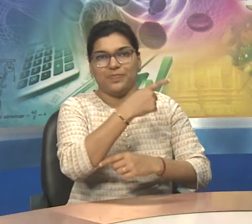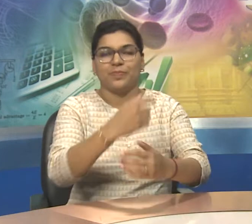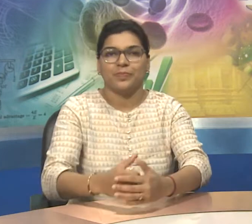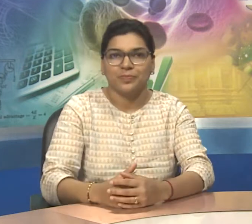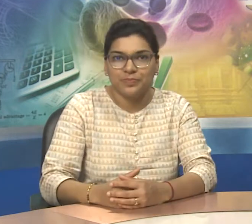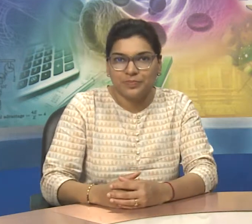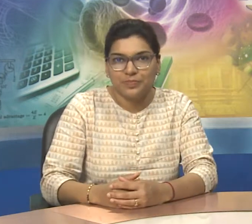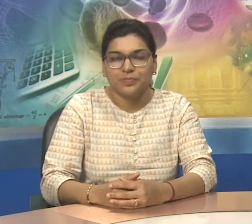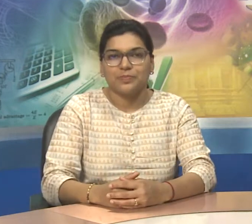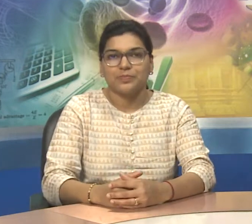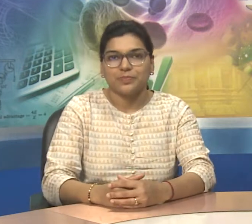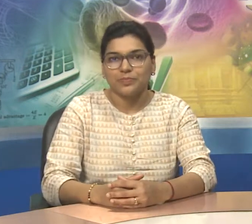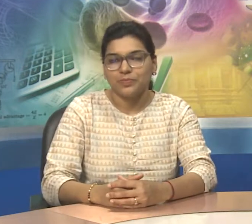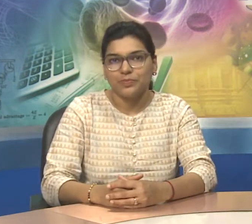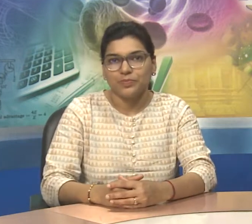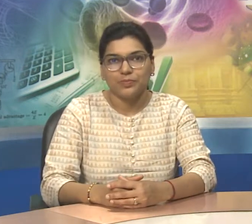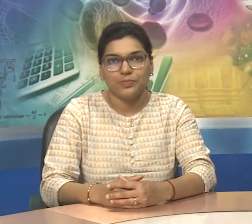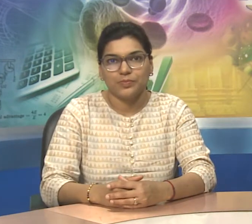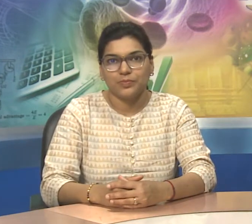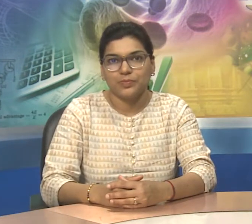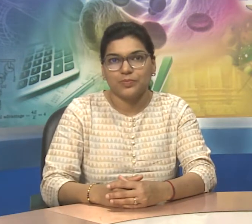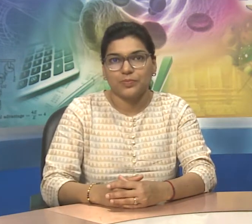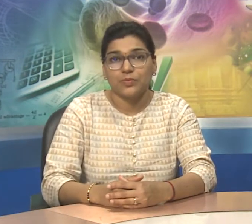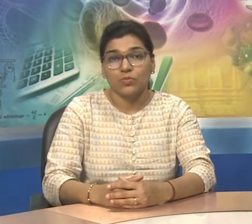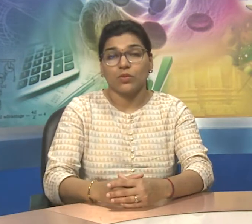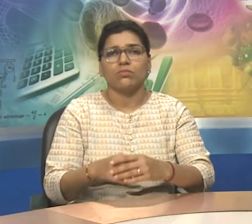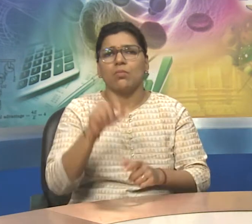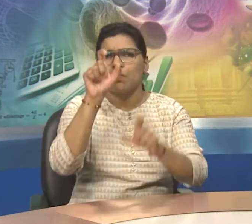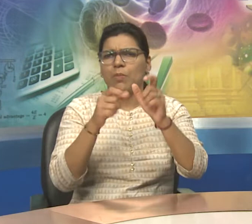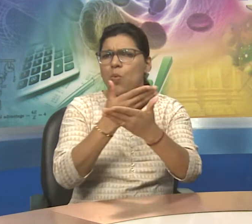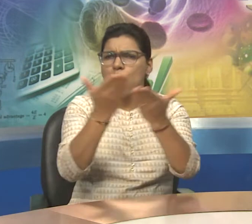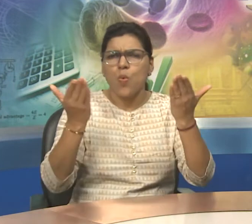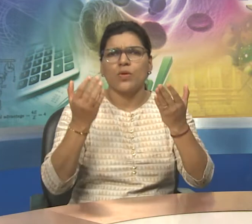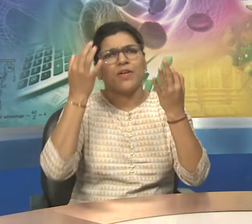it will followed by the people.